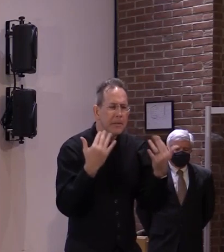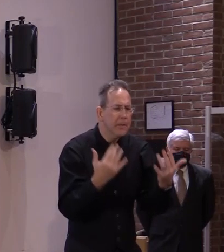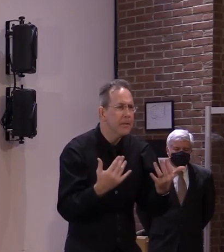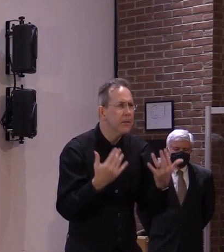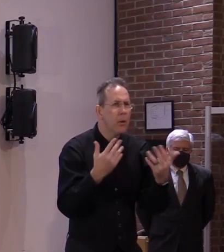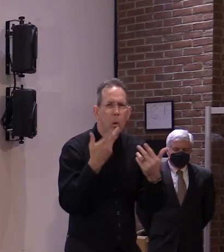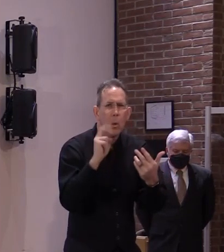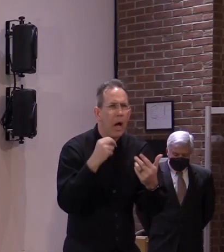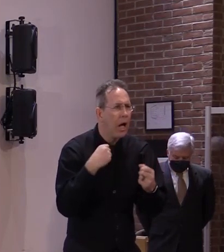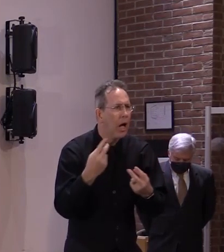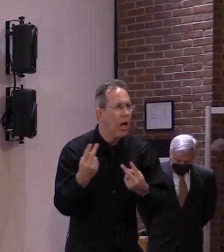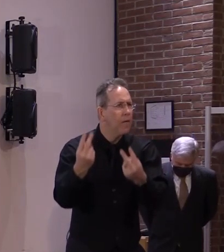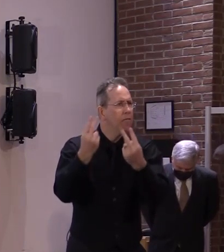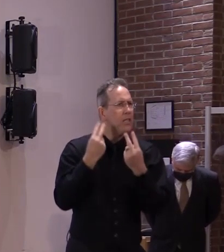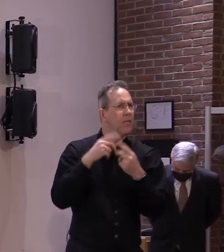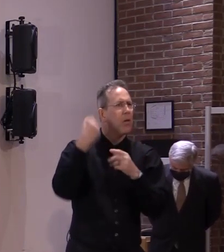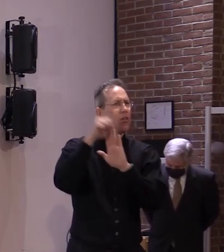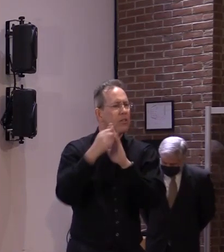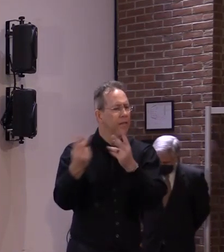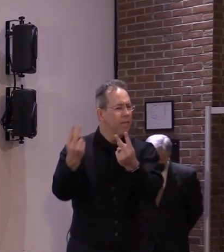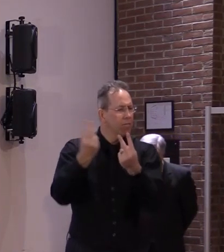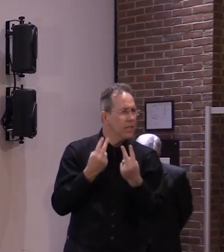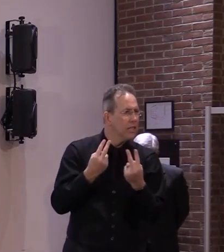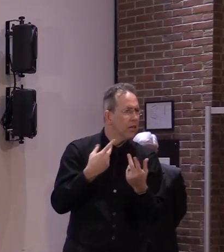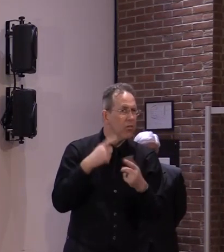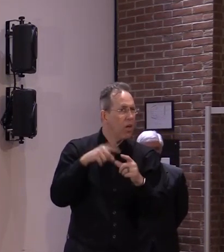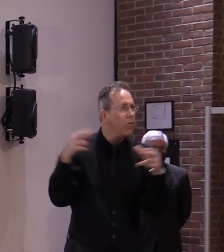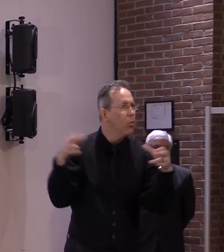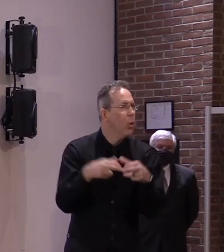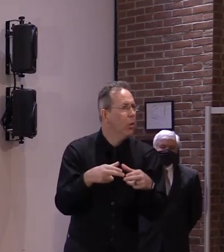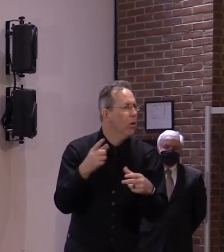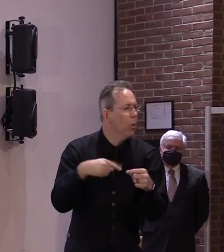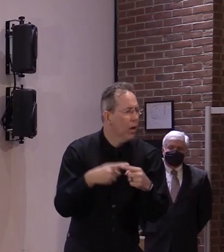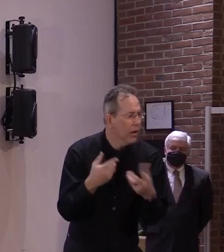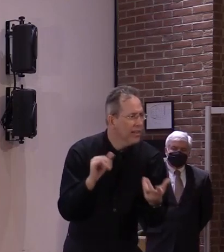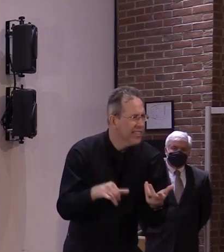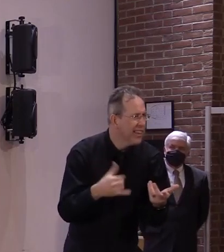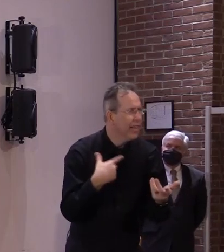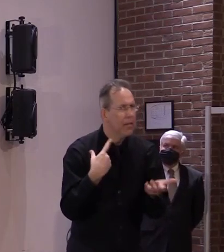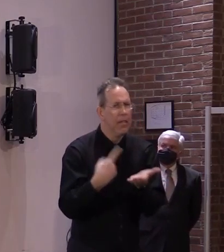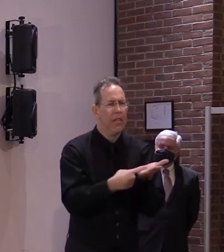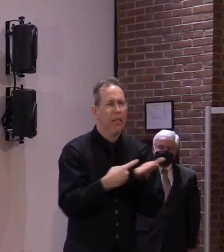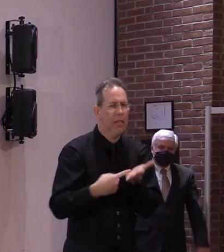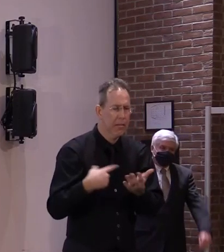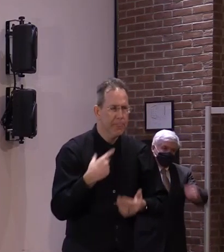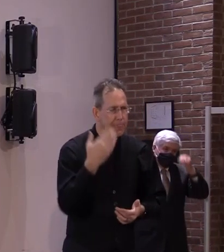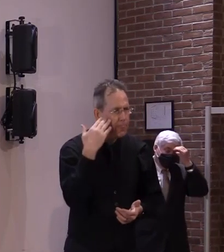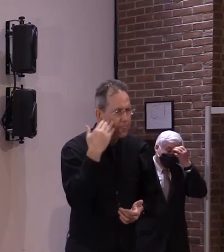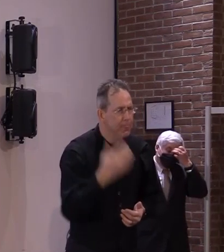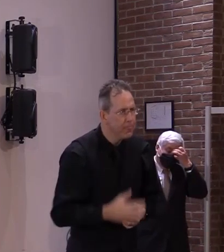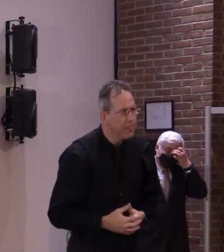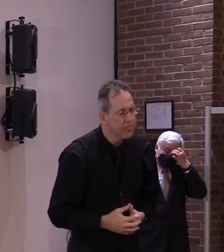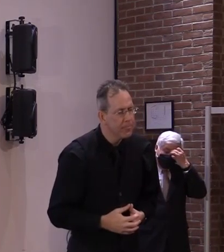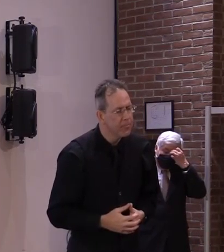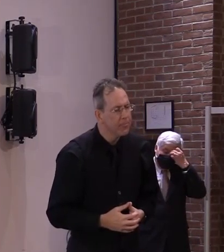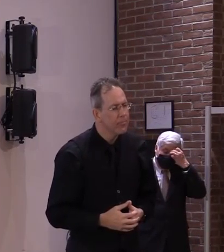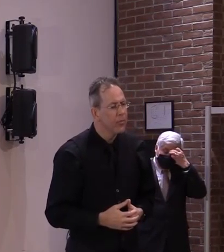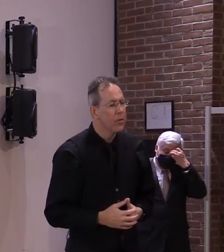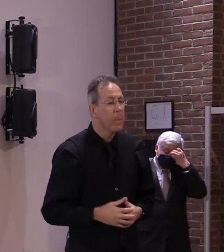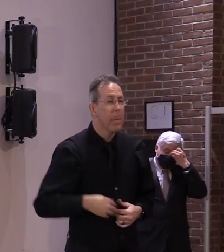Certainly, the separation from friends and family has been acutely felt by us all, especially when we were trying to protect the most vulnerable around